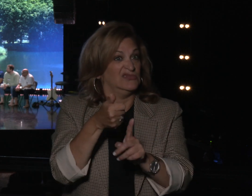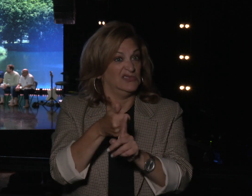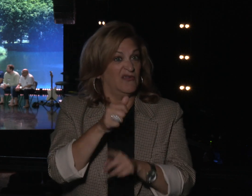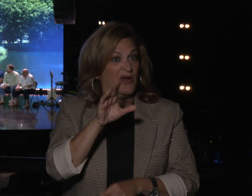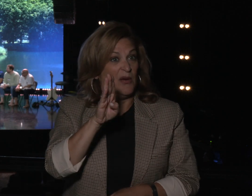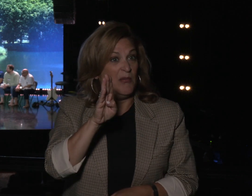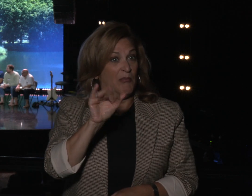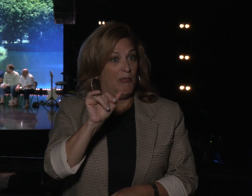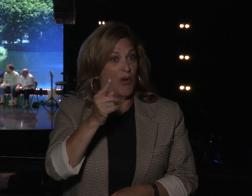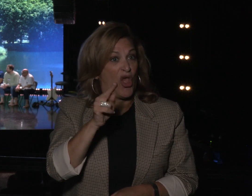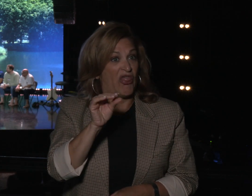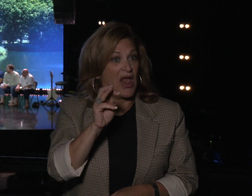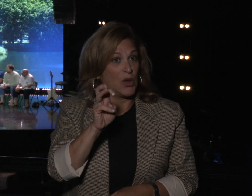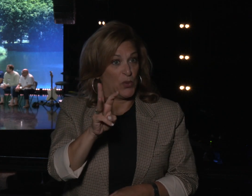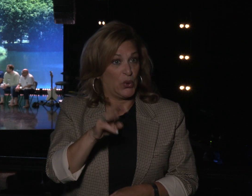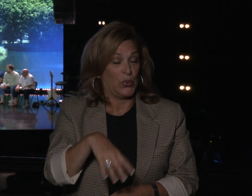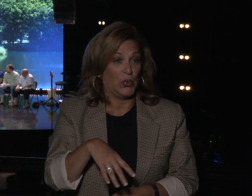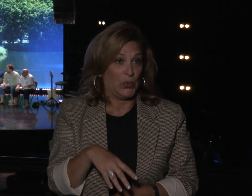Also named as Nathaniel.